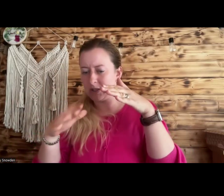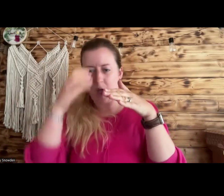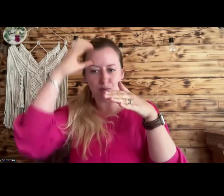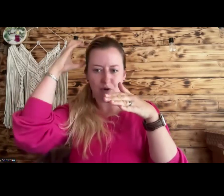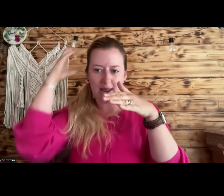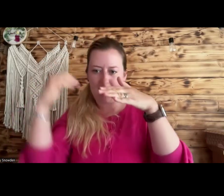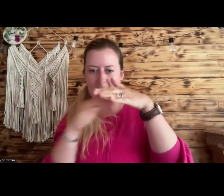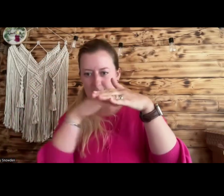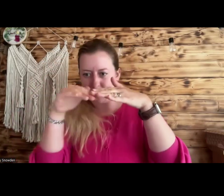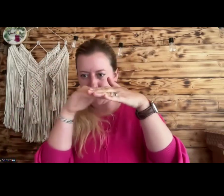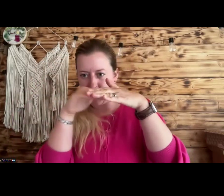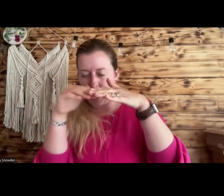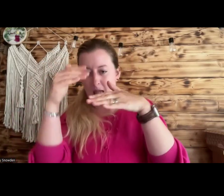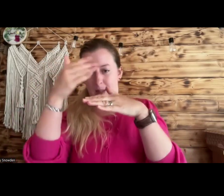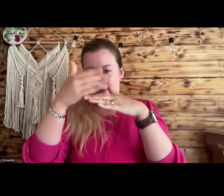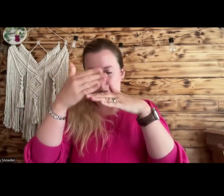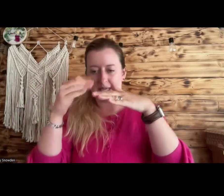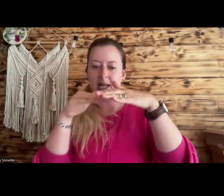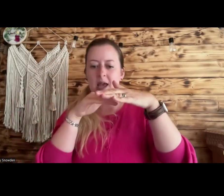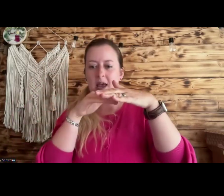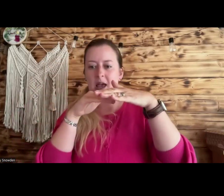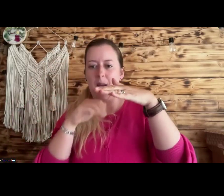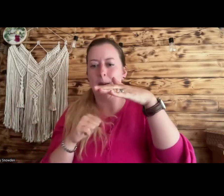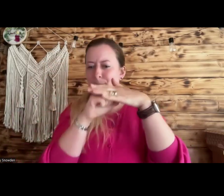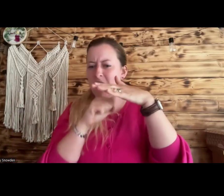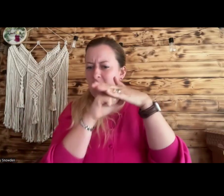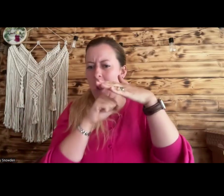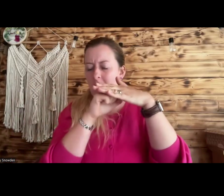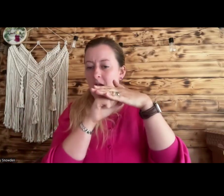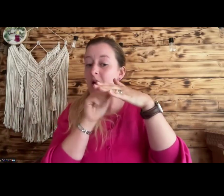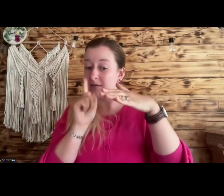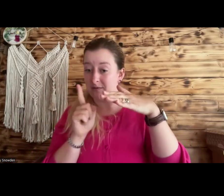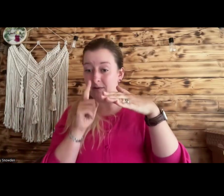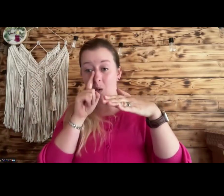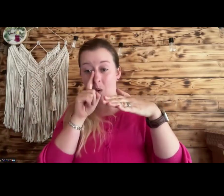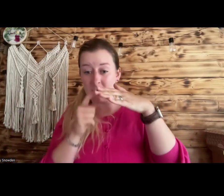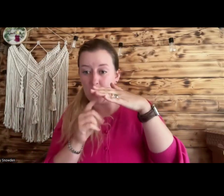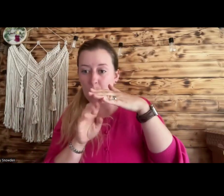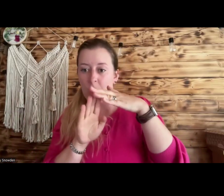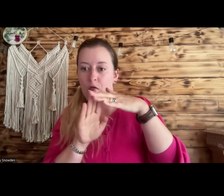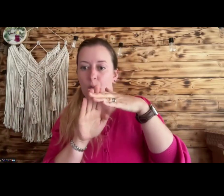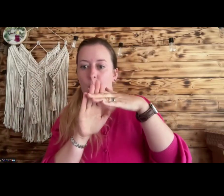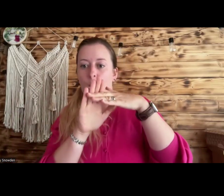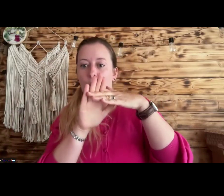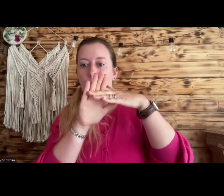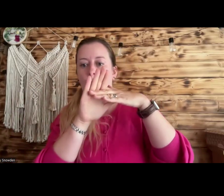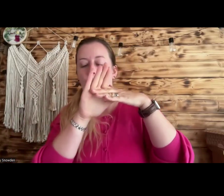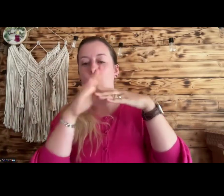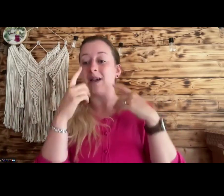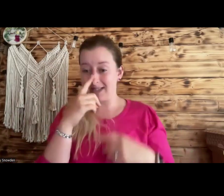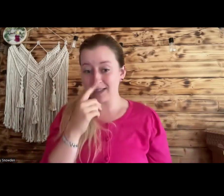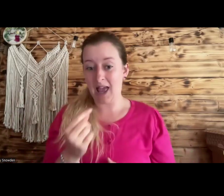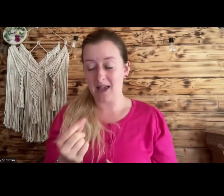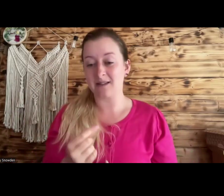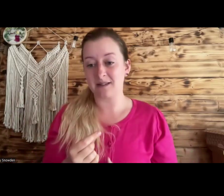feet. And I'm hoping it's going to work this evening. So that's a lovely one to use for, well,